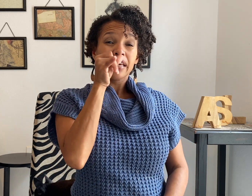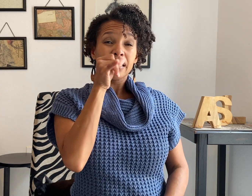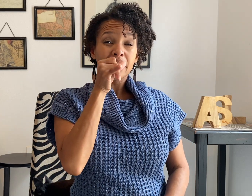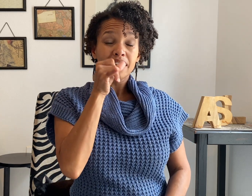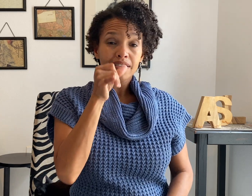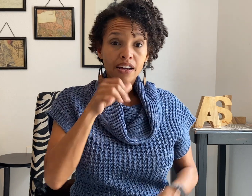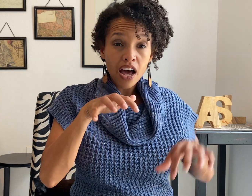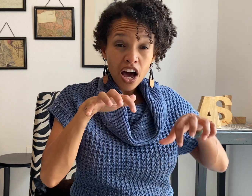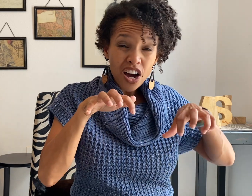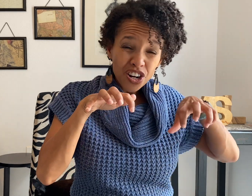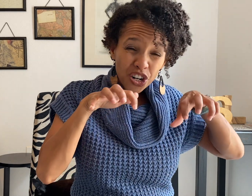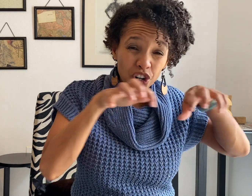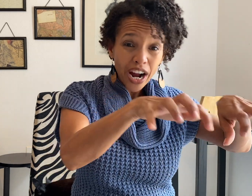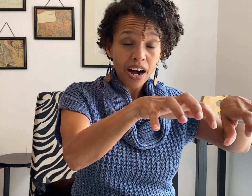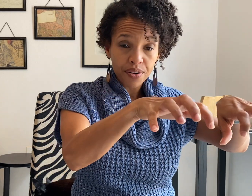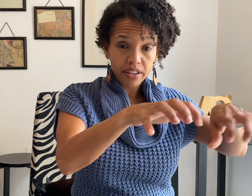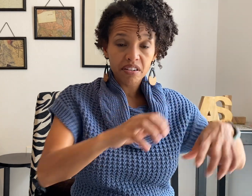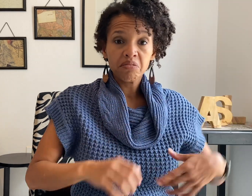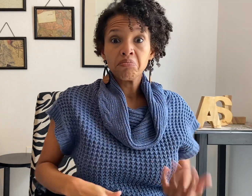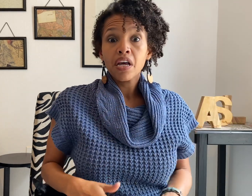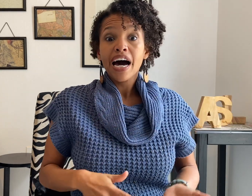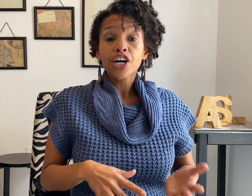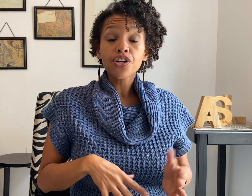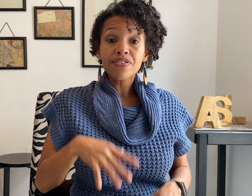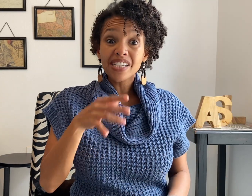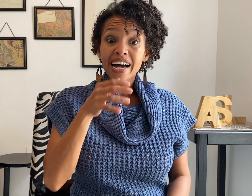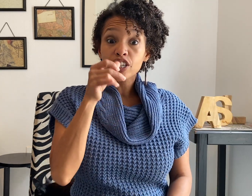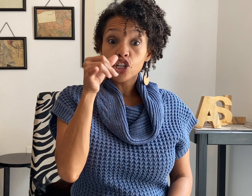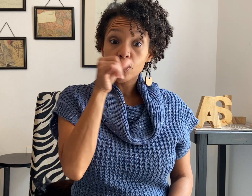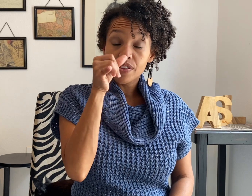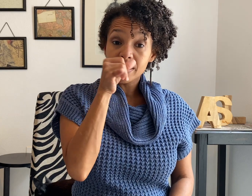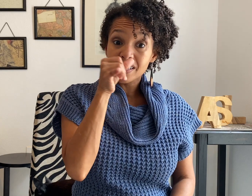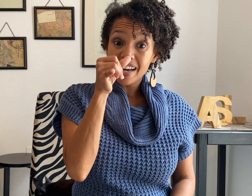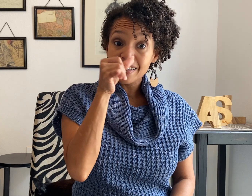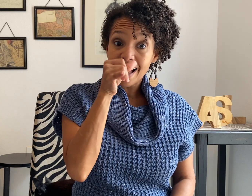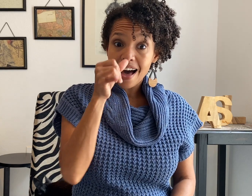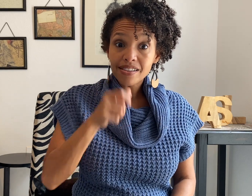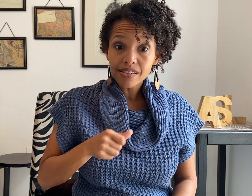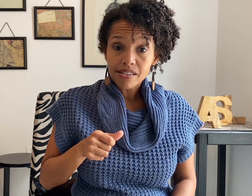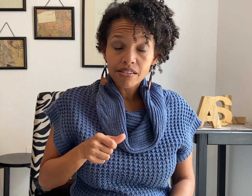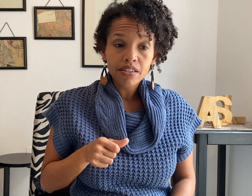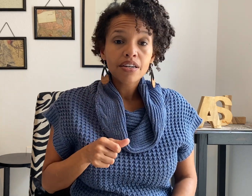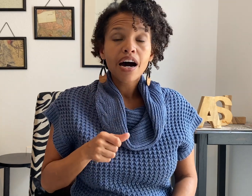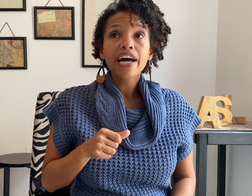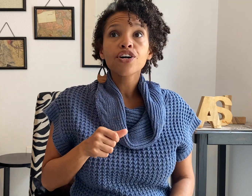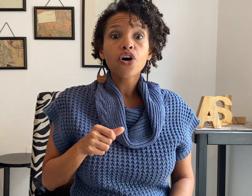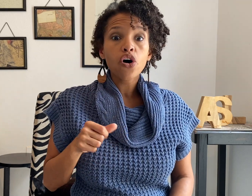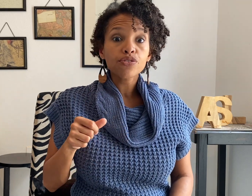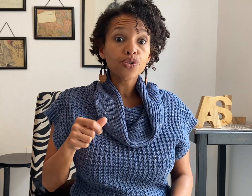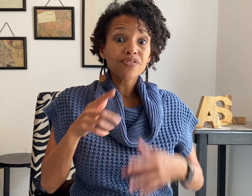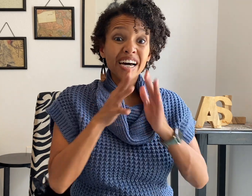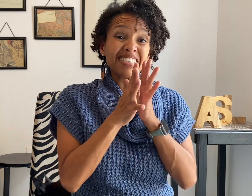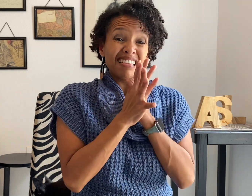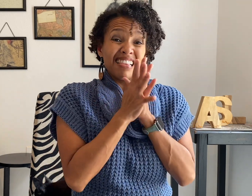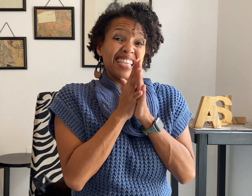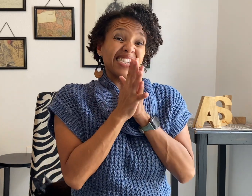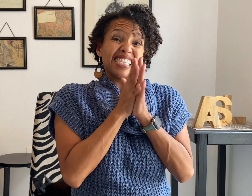wowie, crowded. I could have signed this sign last. I could also have signed this sign